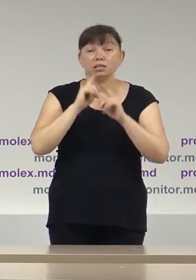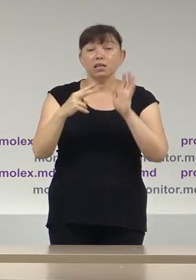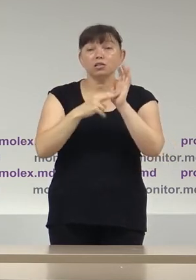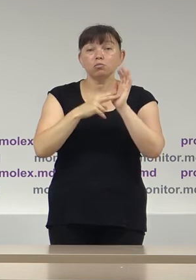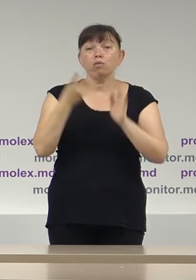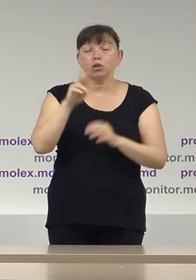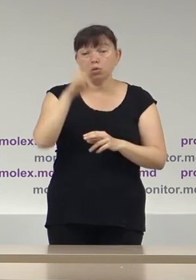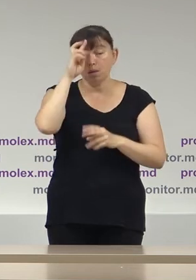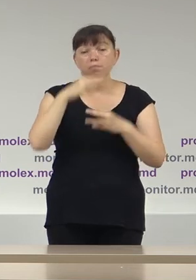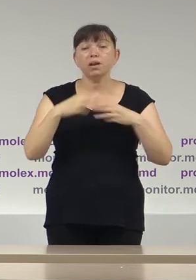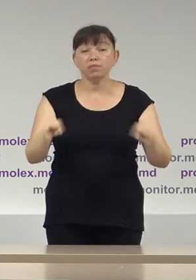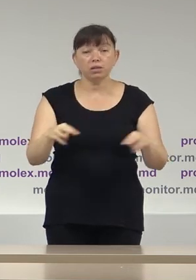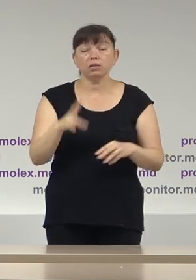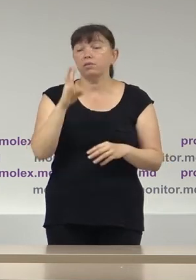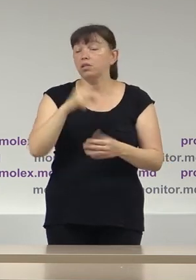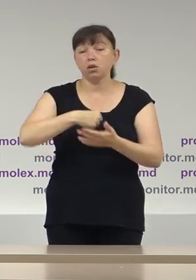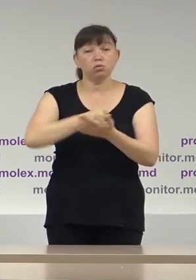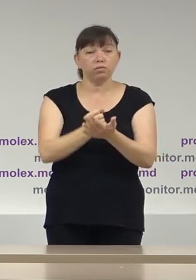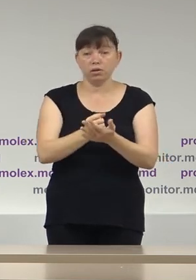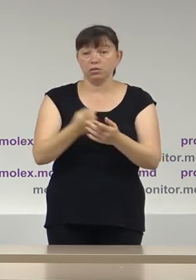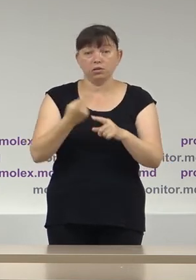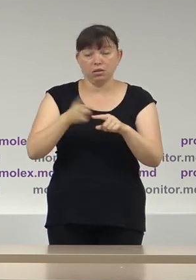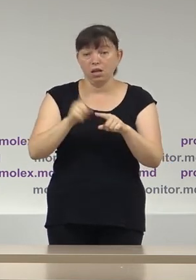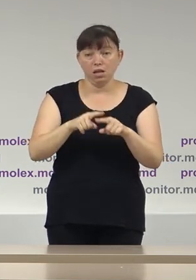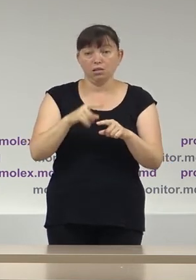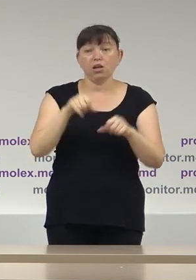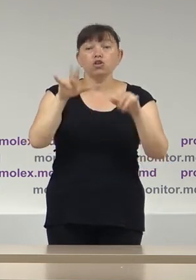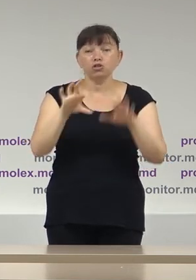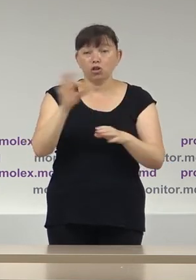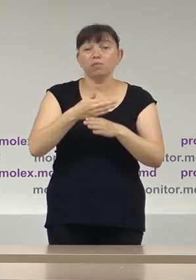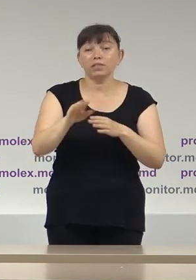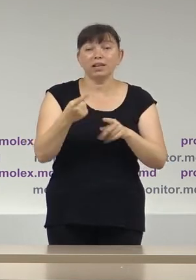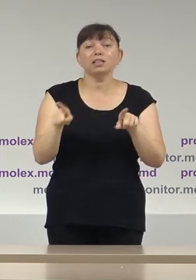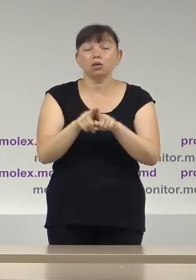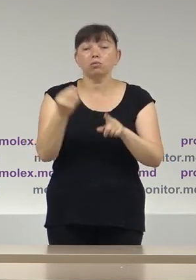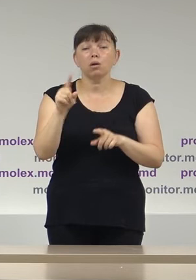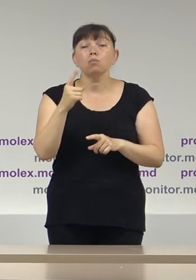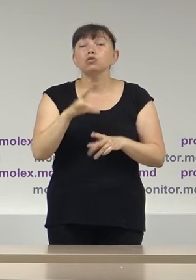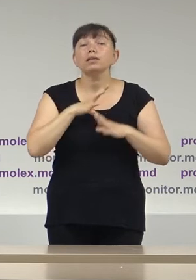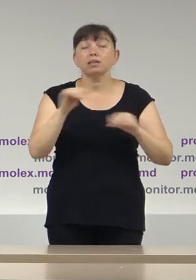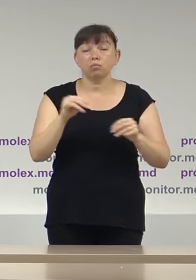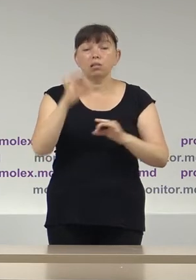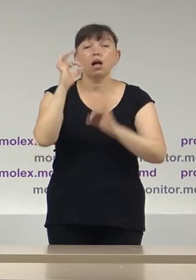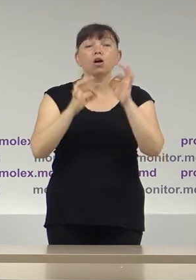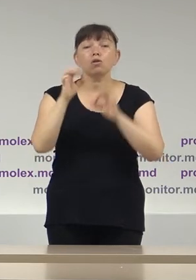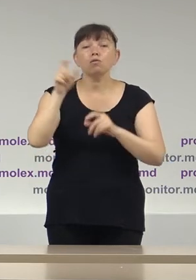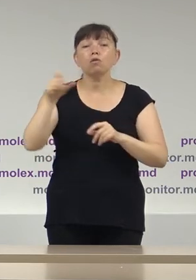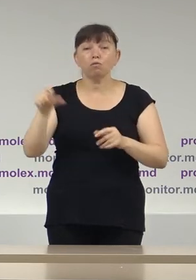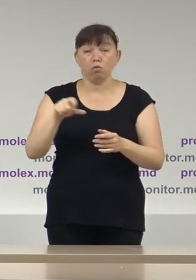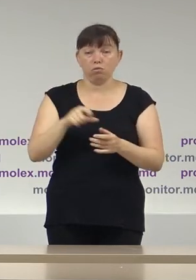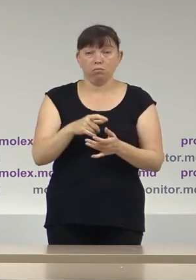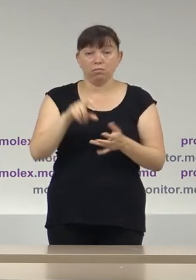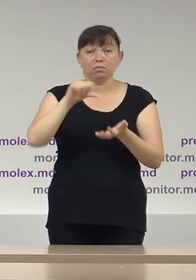you know already, on the meeting of 7th of July, the government failed to approve the